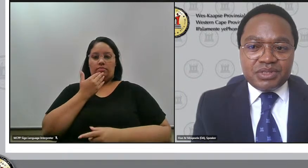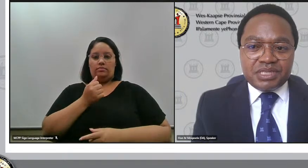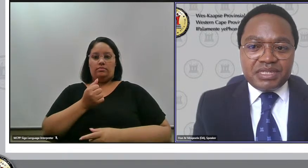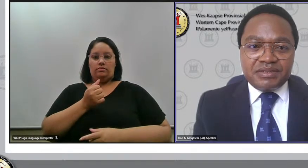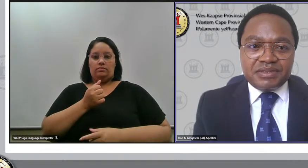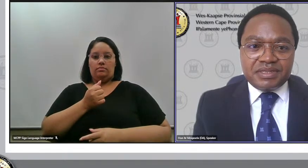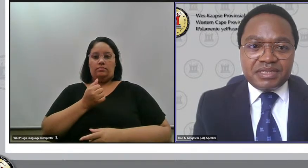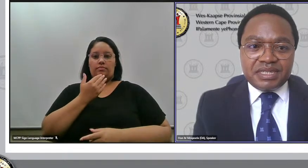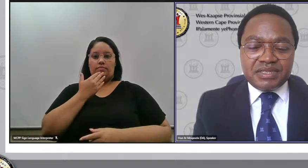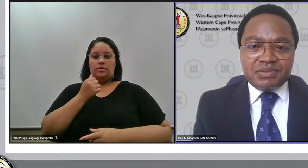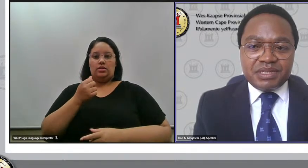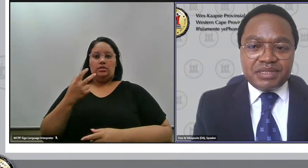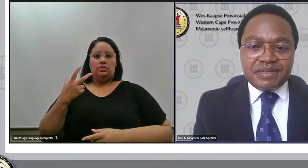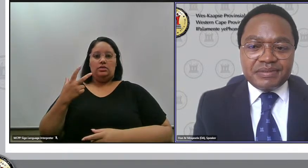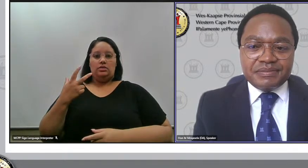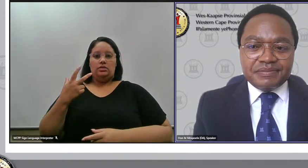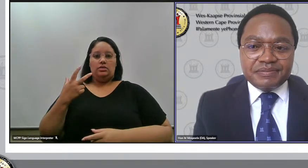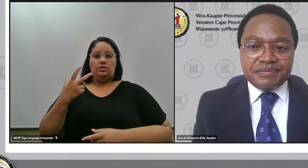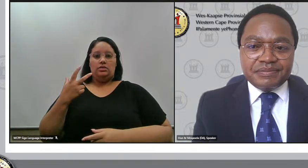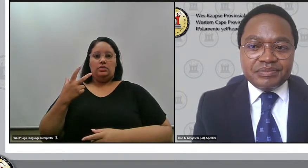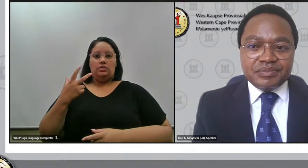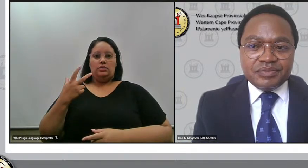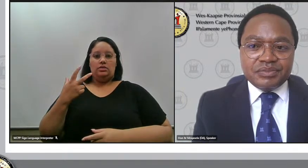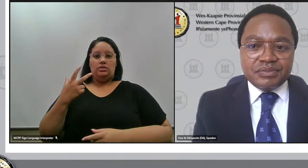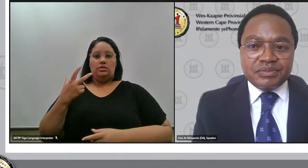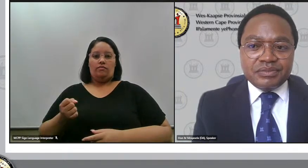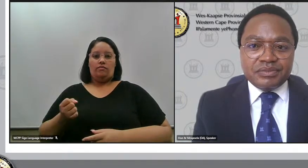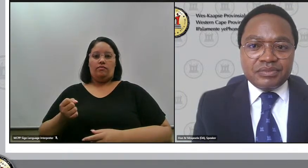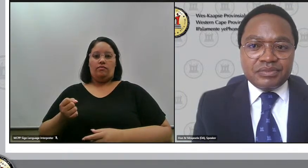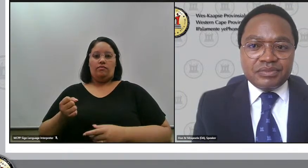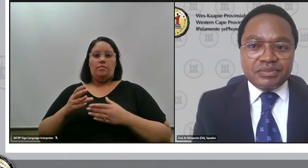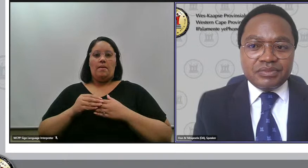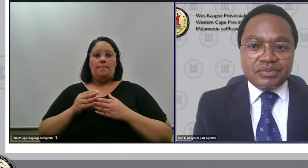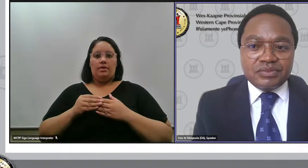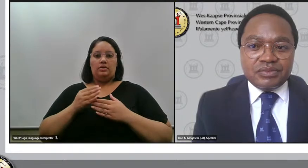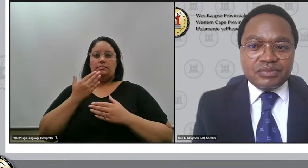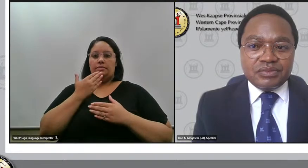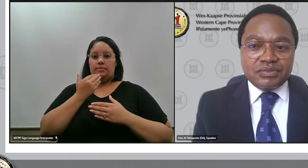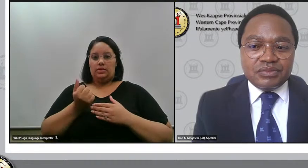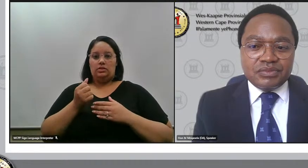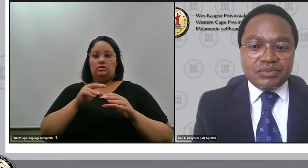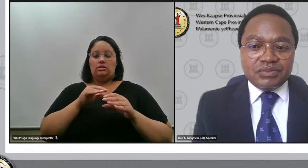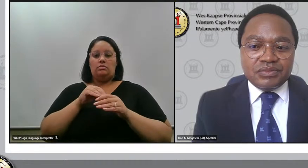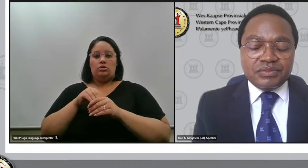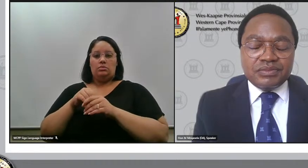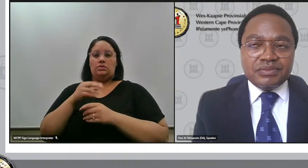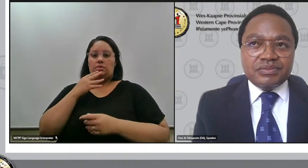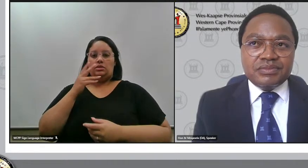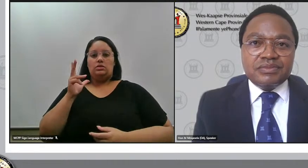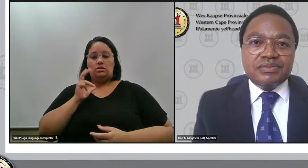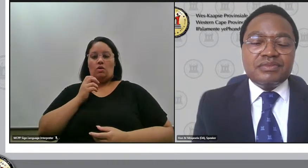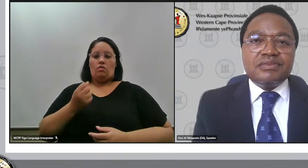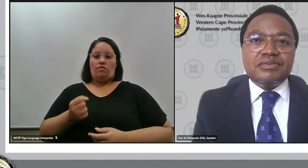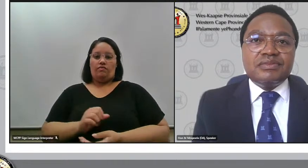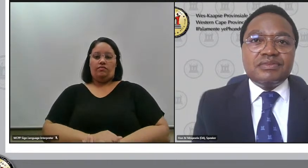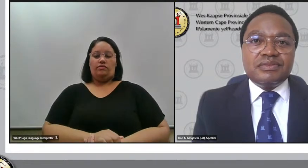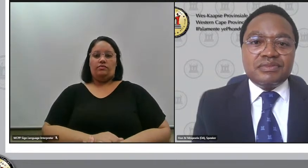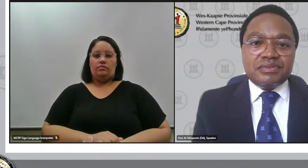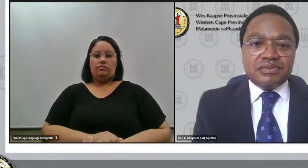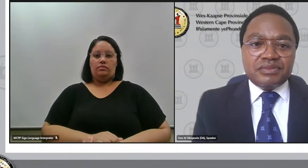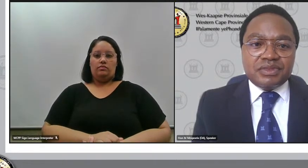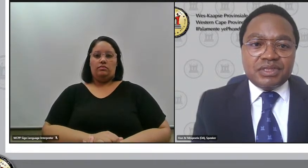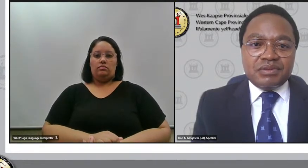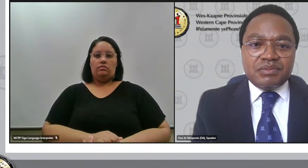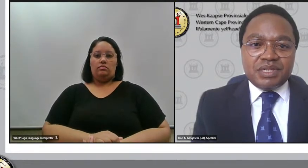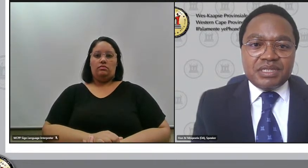Please mute yourselves. Please put the members and participants mute themselves. Donations that we